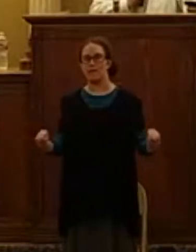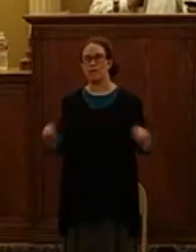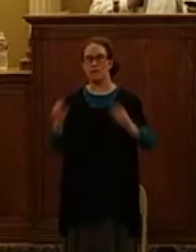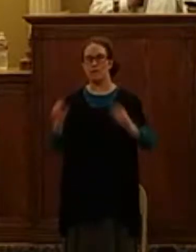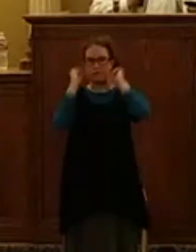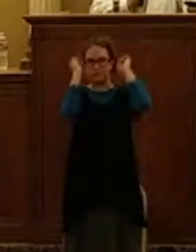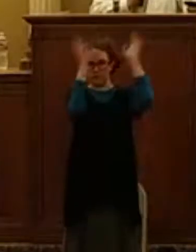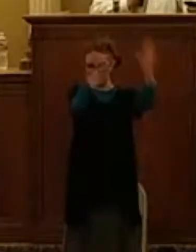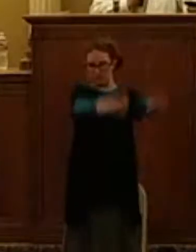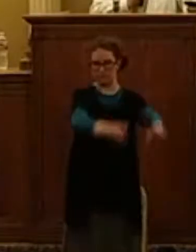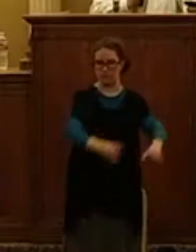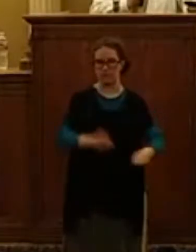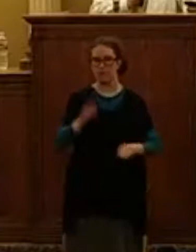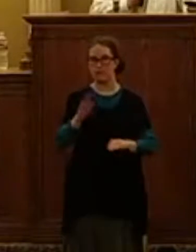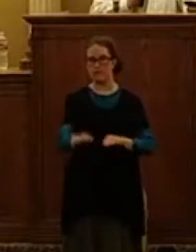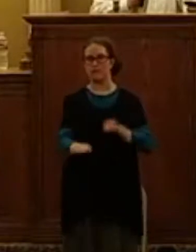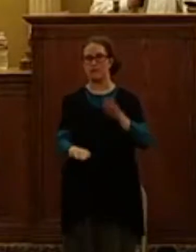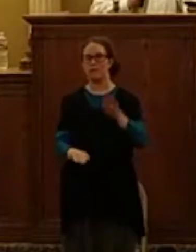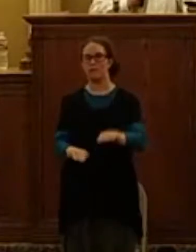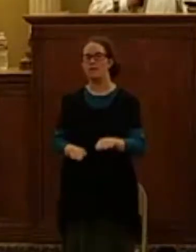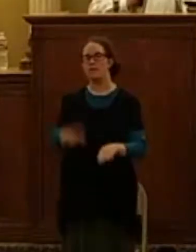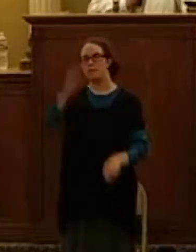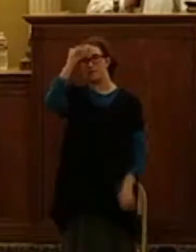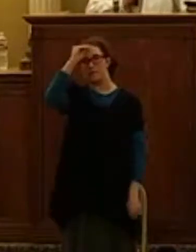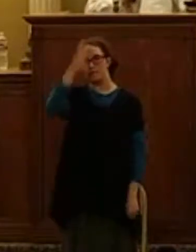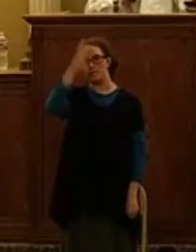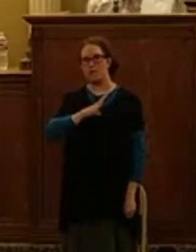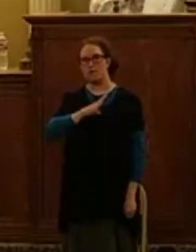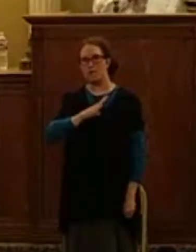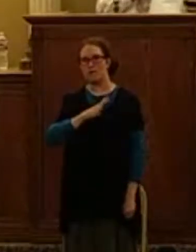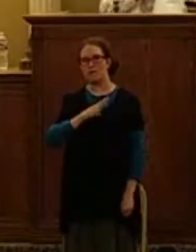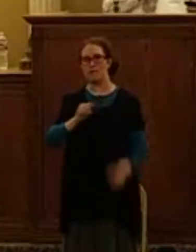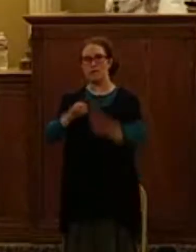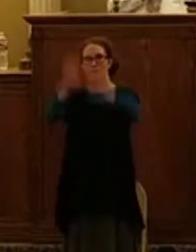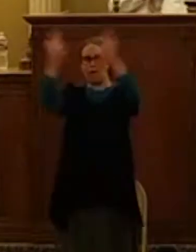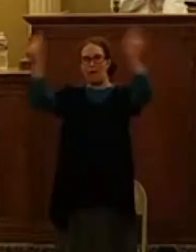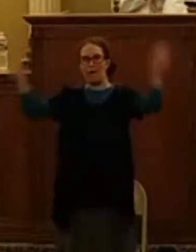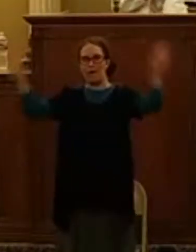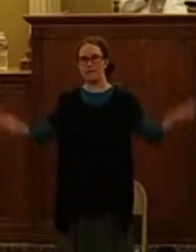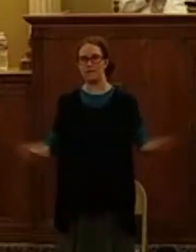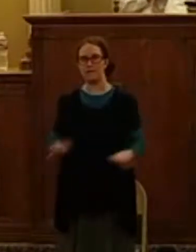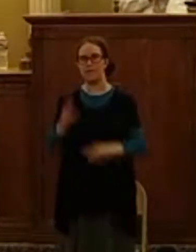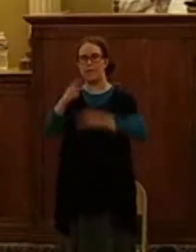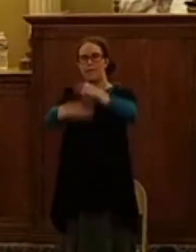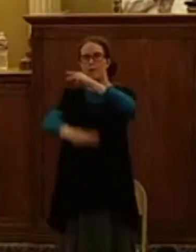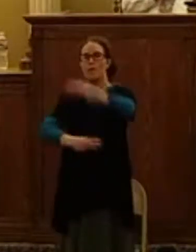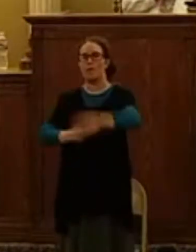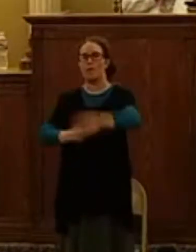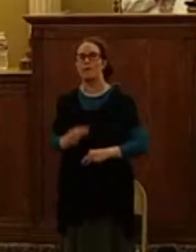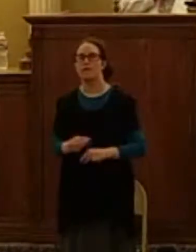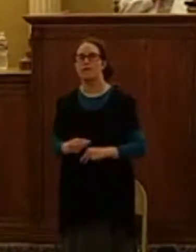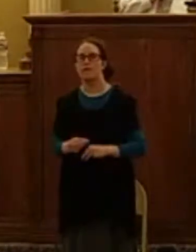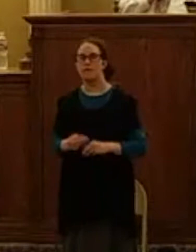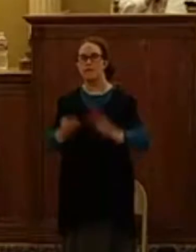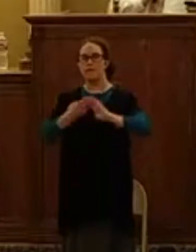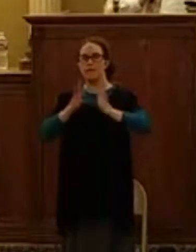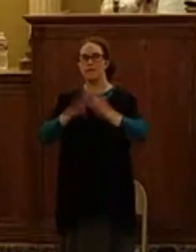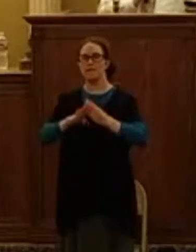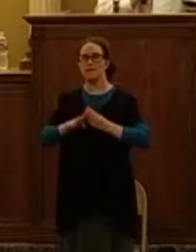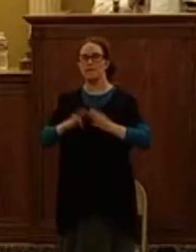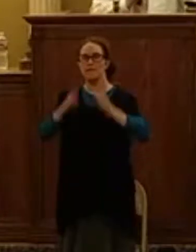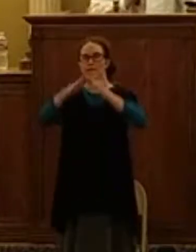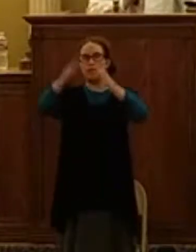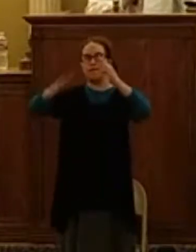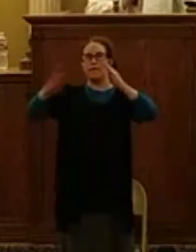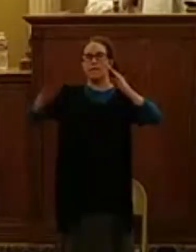but to be cast out and to be trodden under the feet of men. Ye are the light of the world. Yes, sir. A